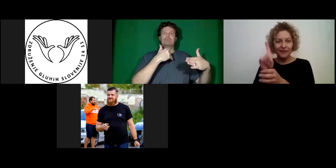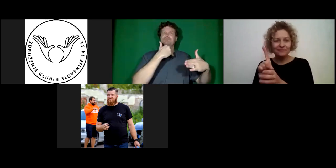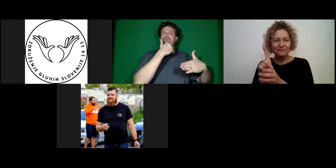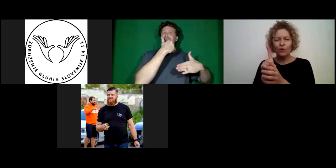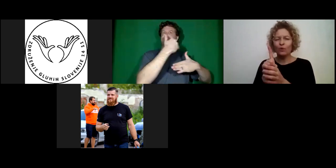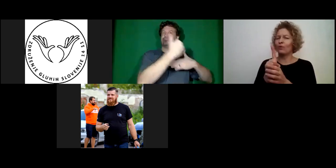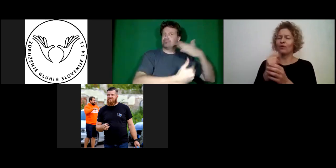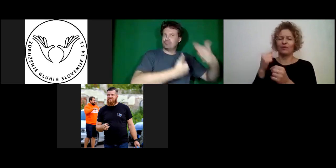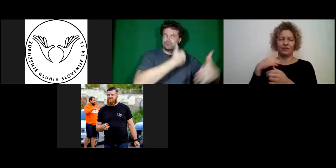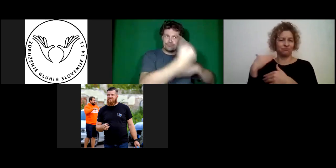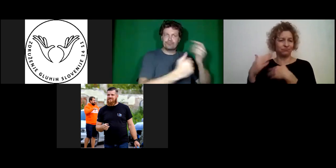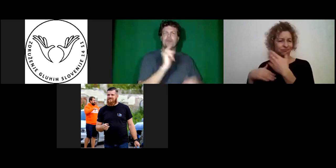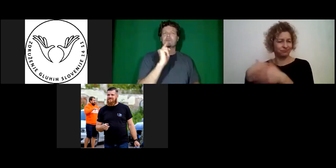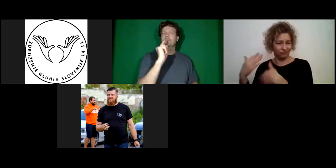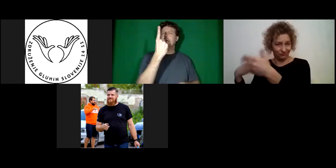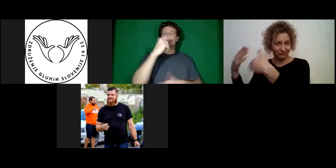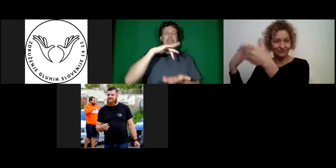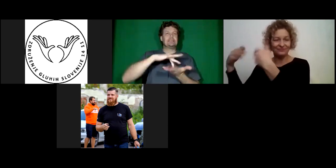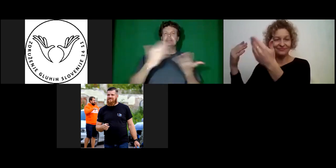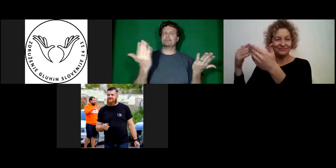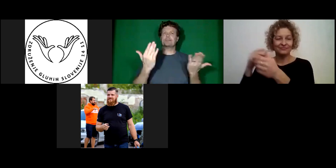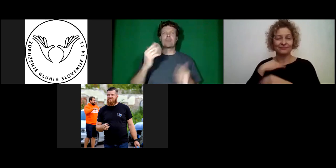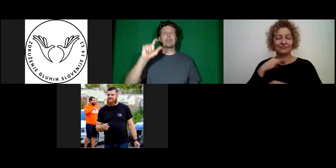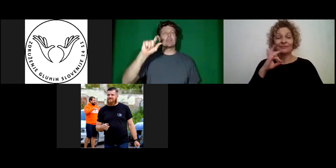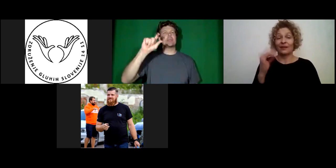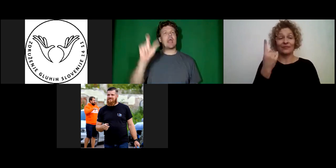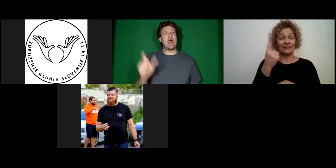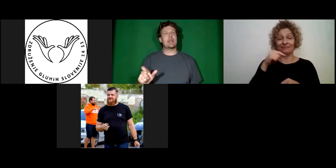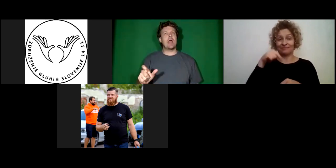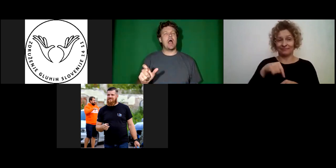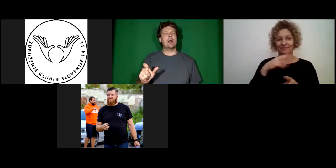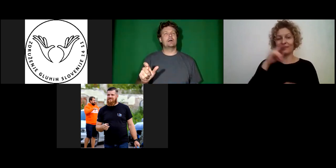a high level team.